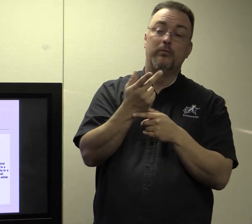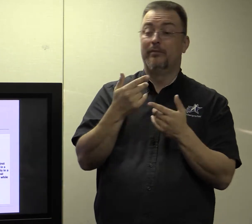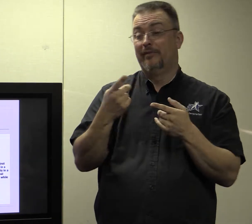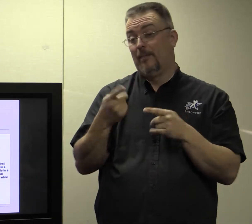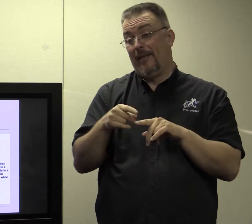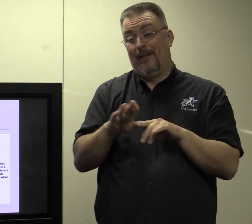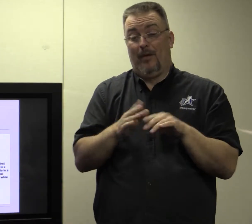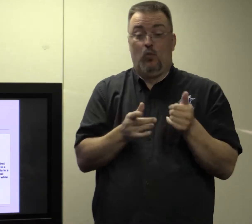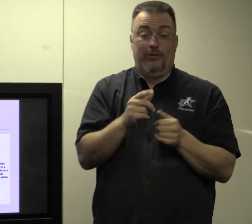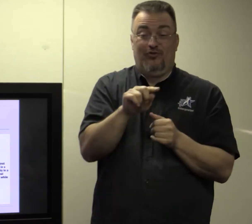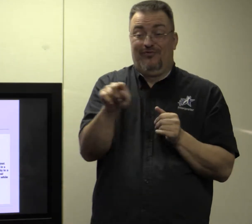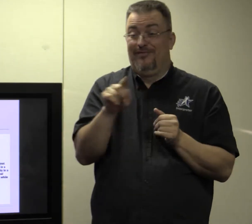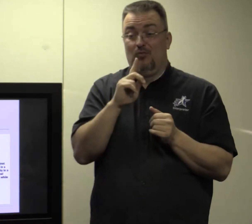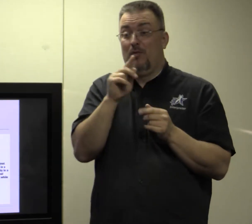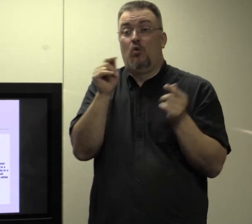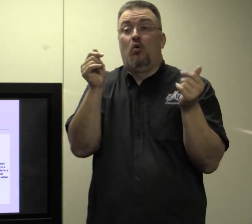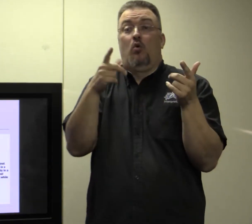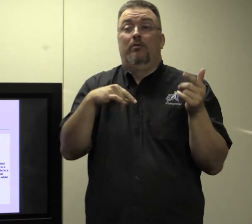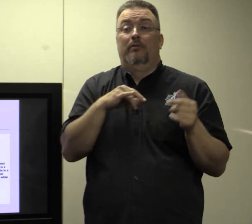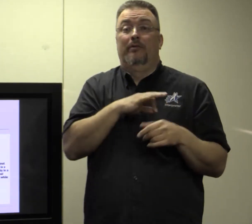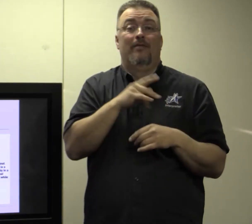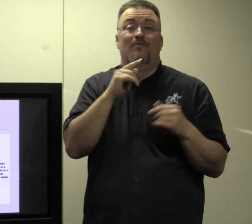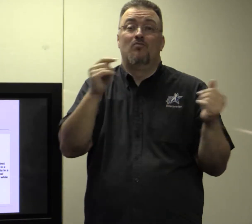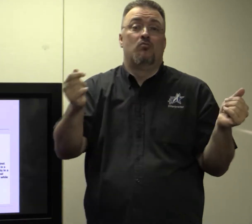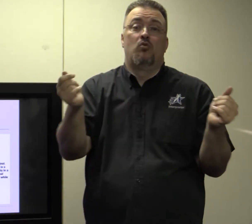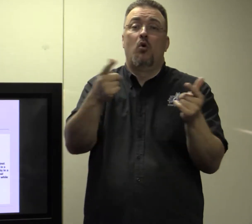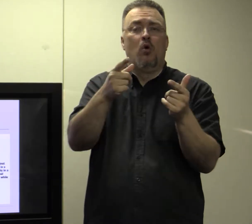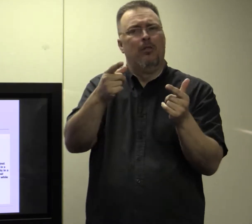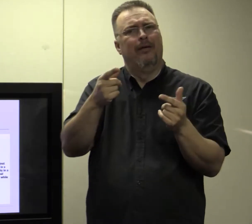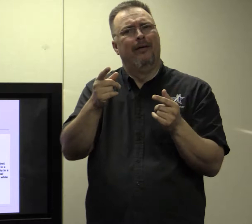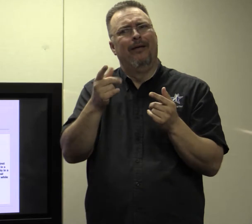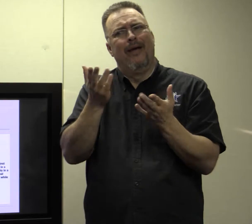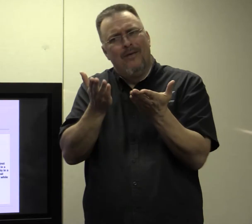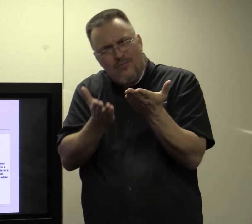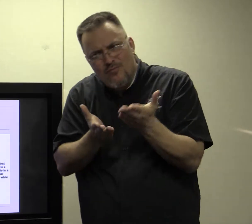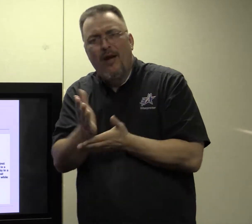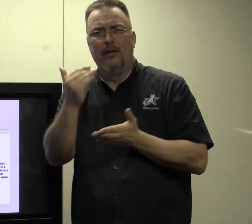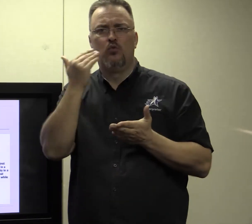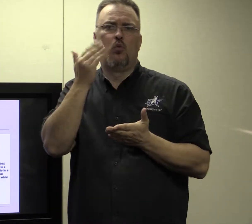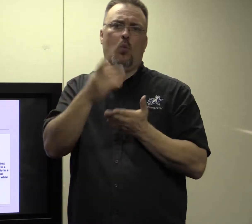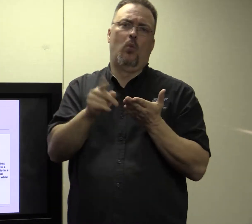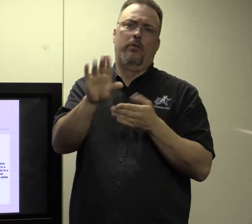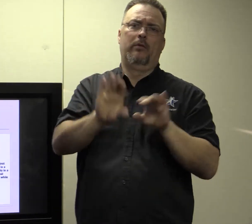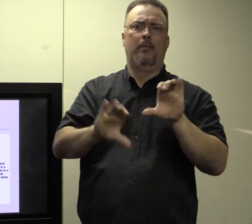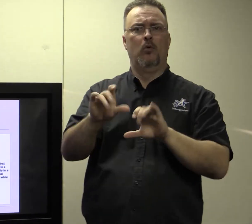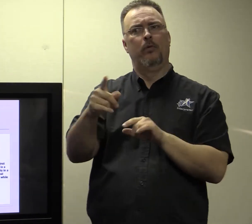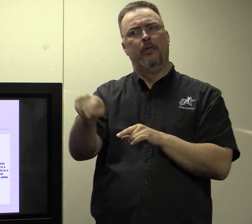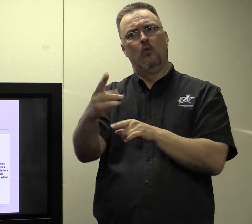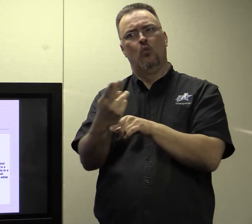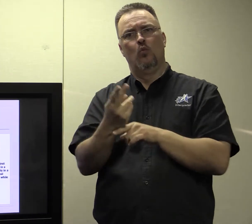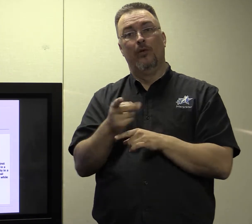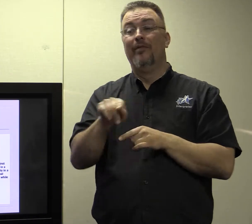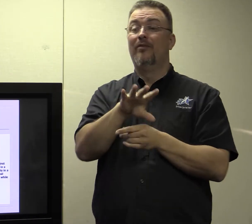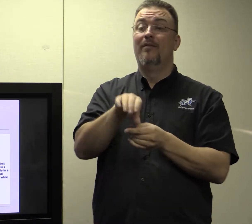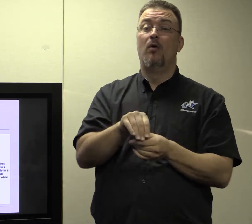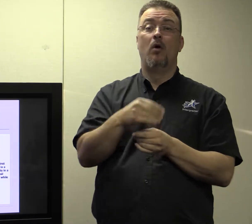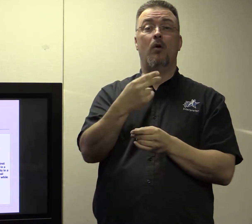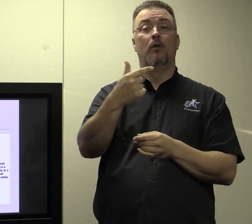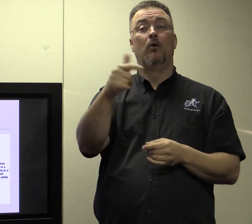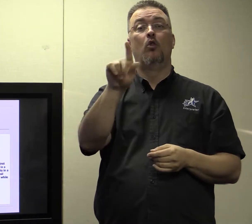is, every employee has a right to know what they're using. This is part of our global harmonization system, better known